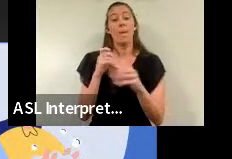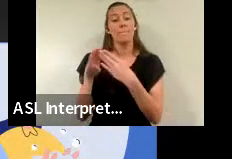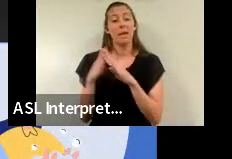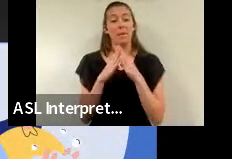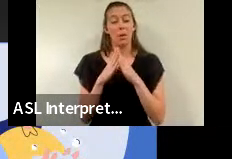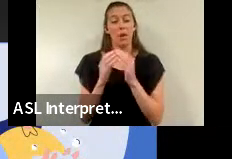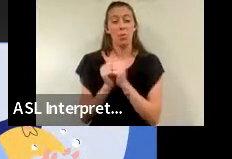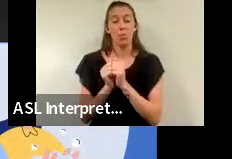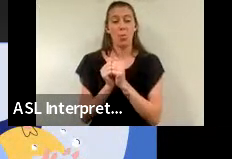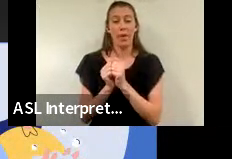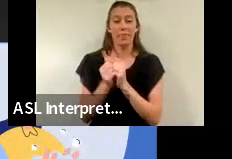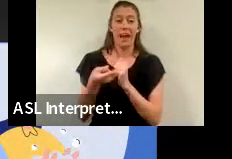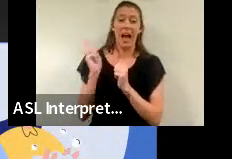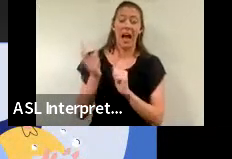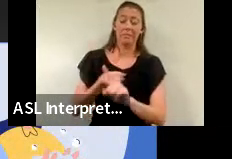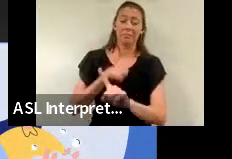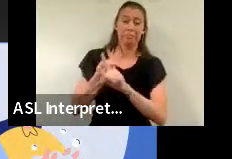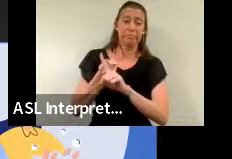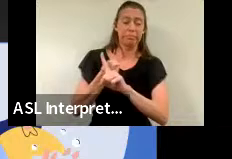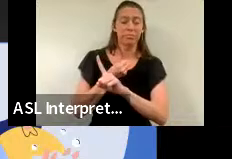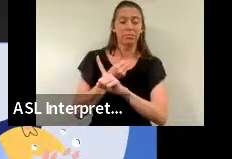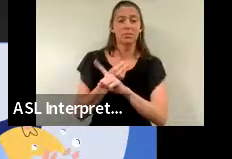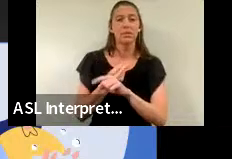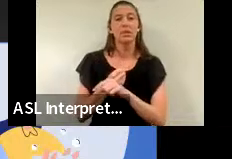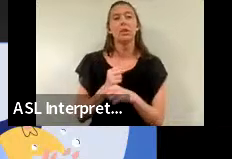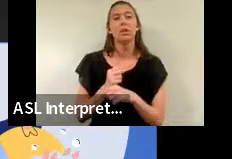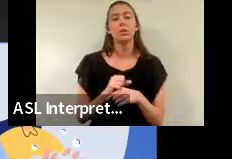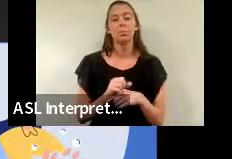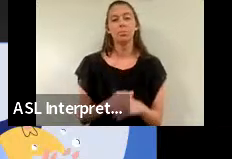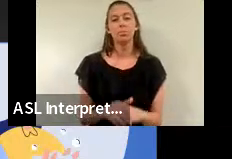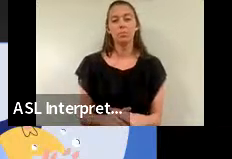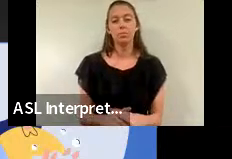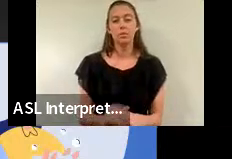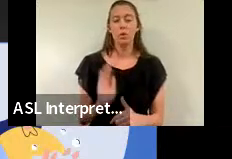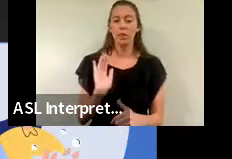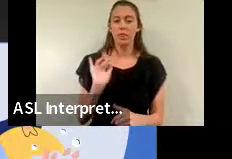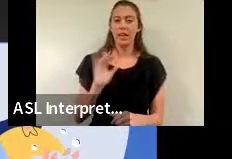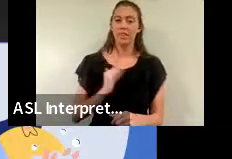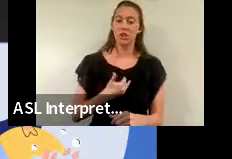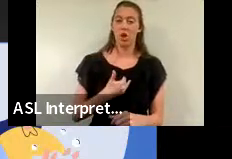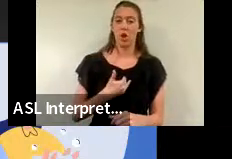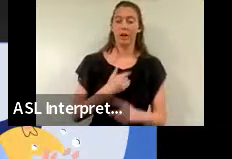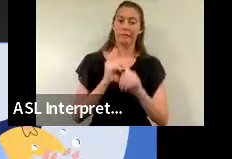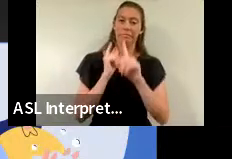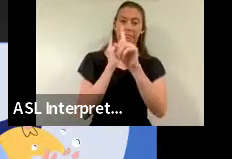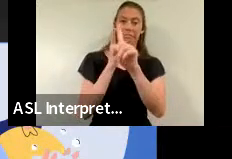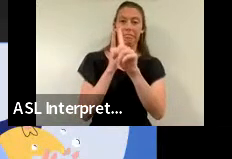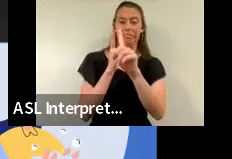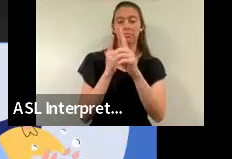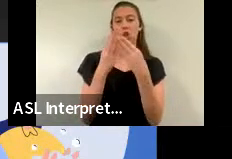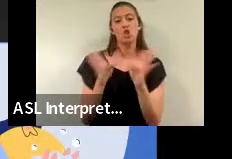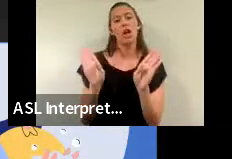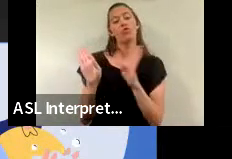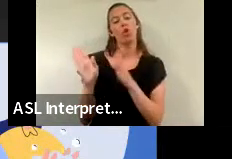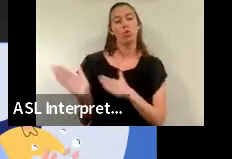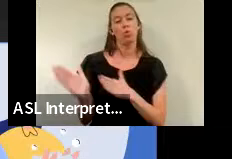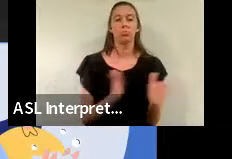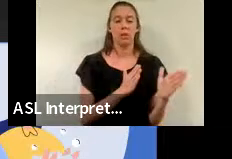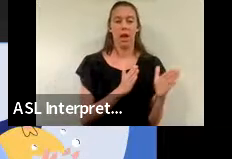COVID-19 have low barrier access to testing. So that is the overall strategy. In regards